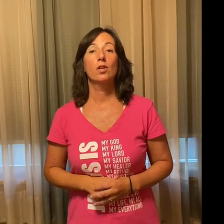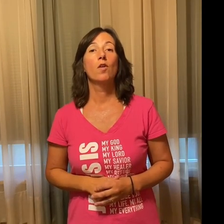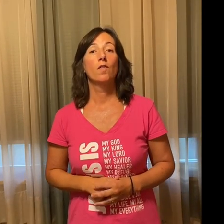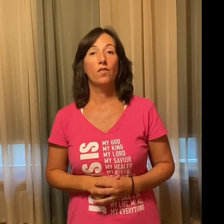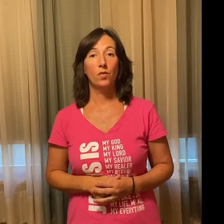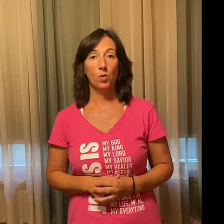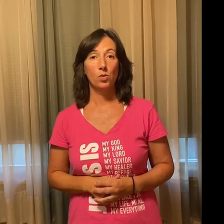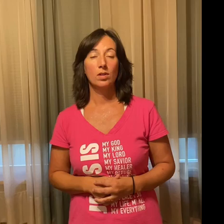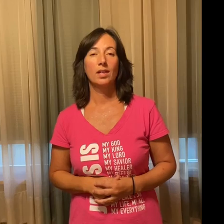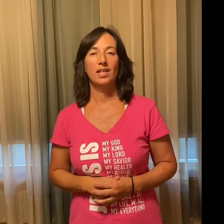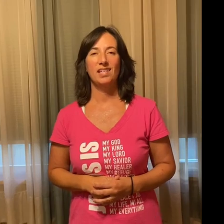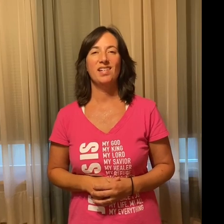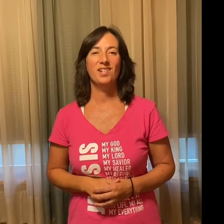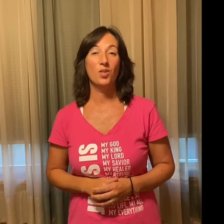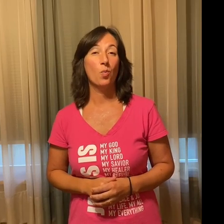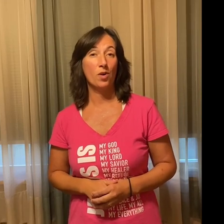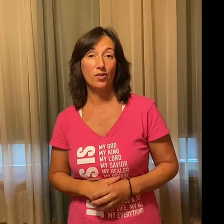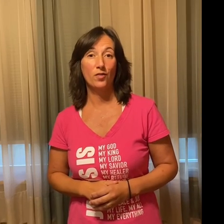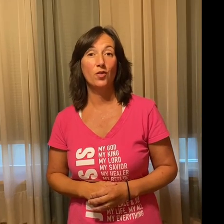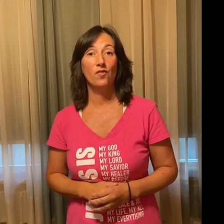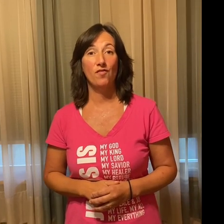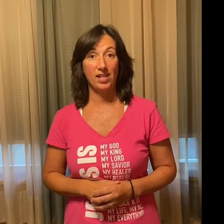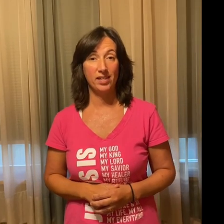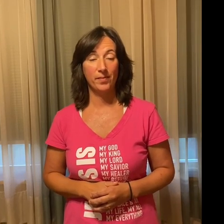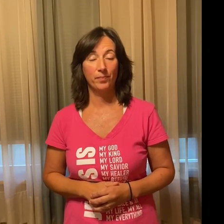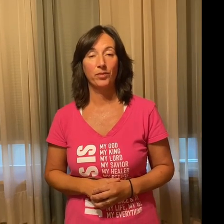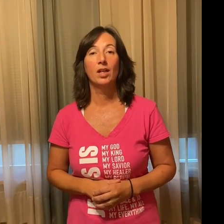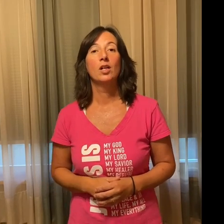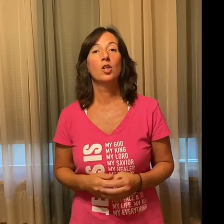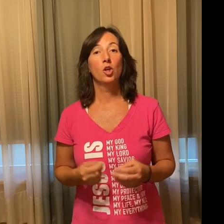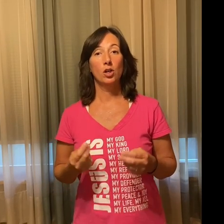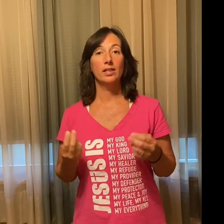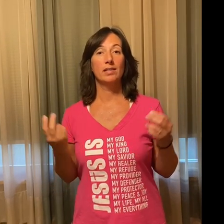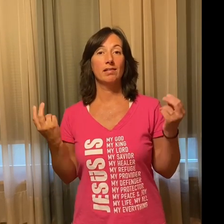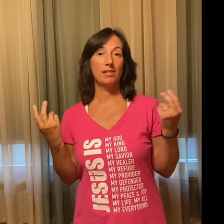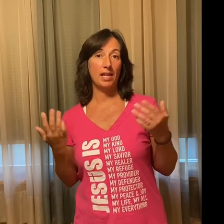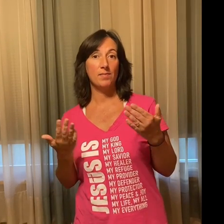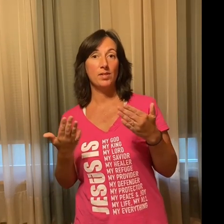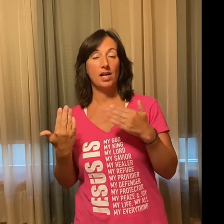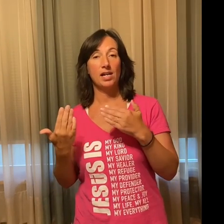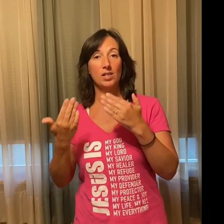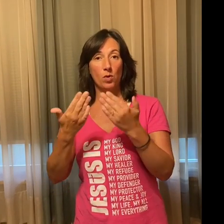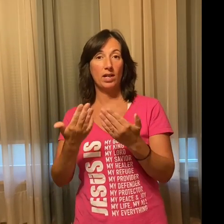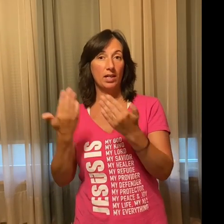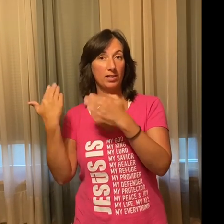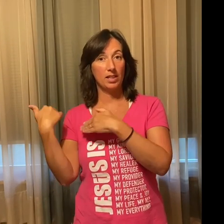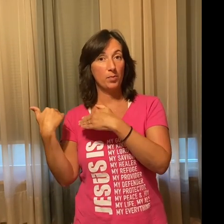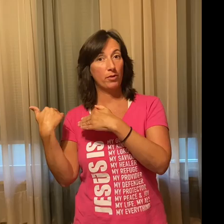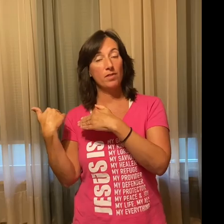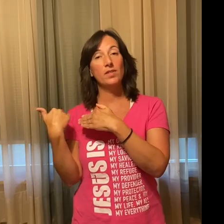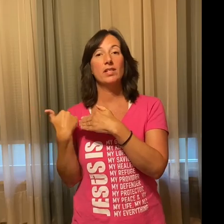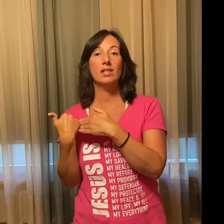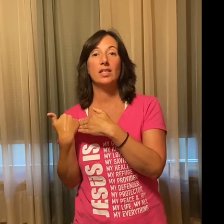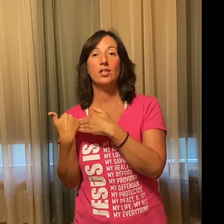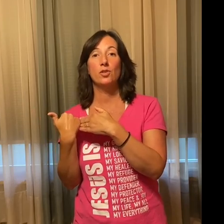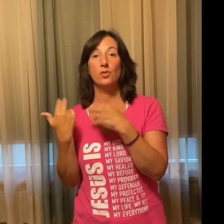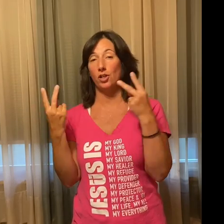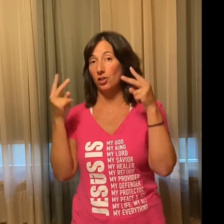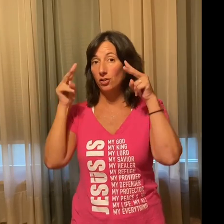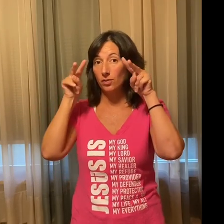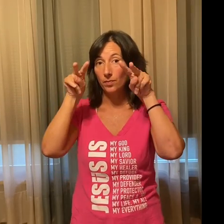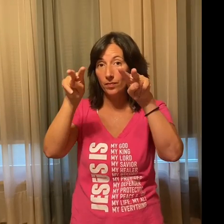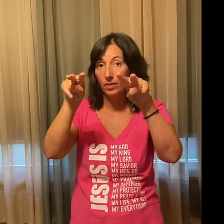To look full in his wonderful face. Look is the same sign what I said previously